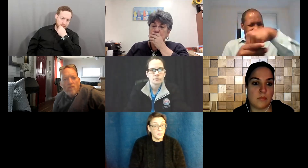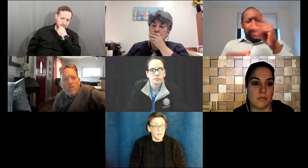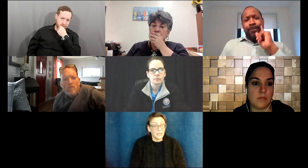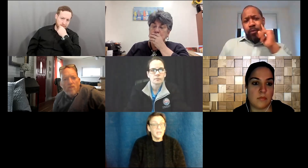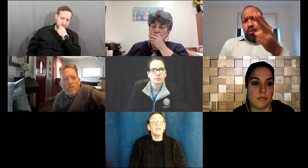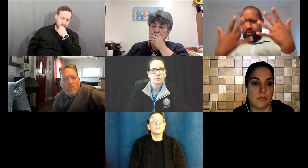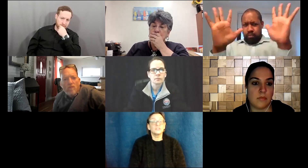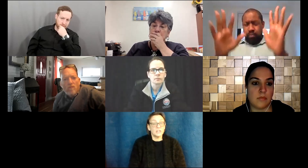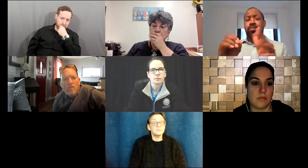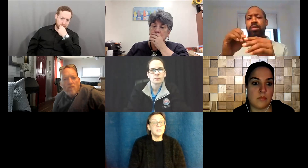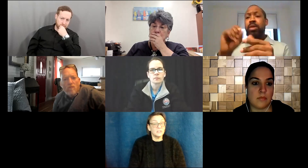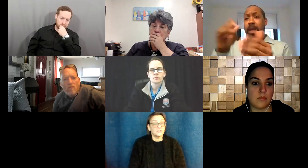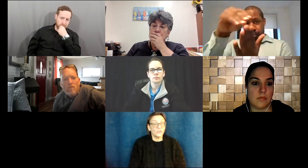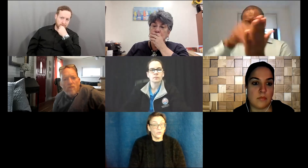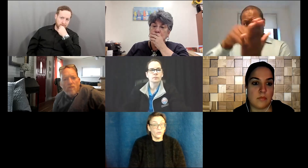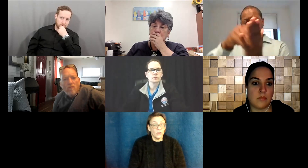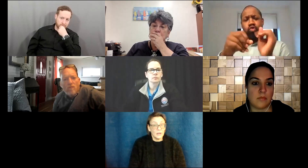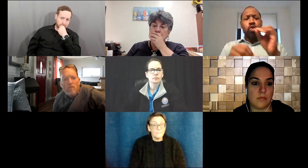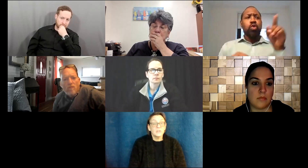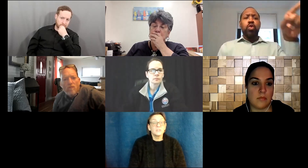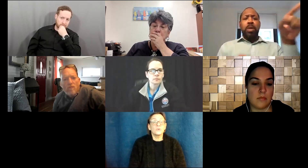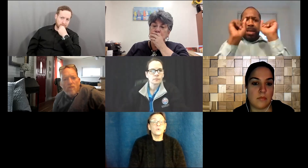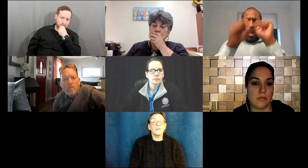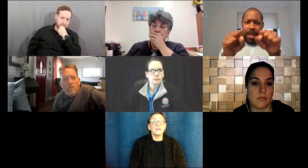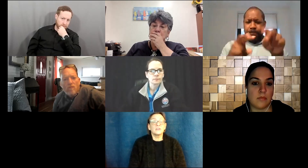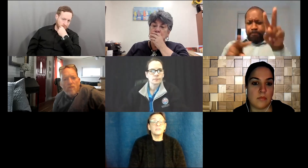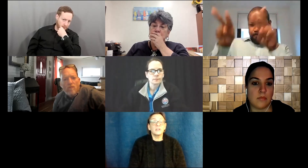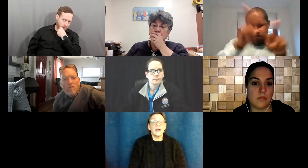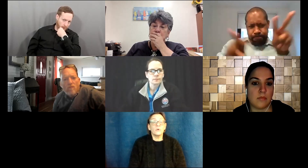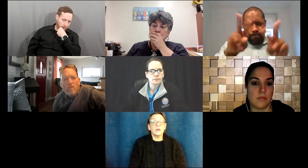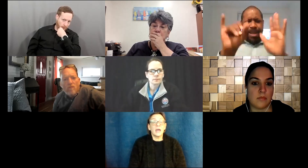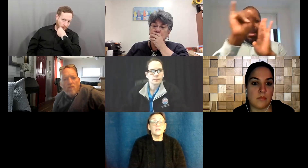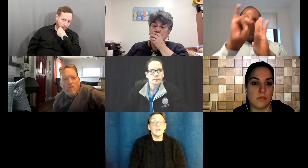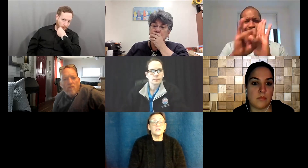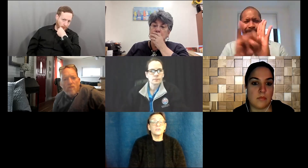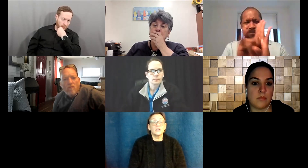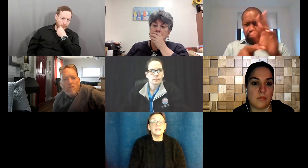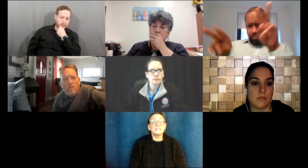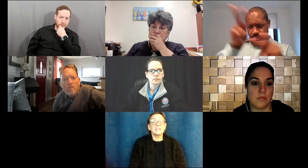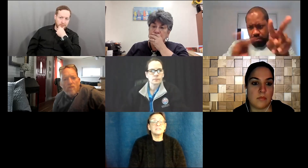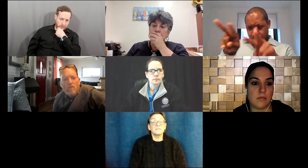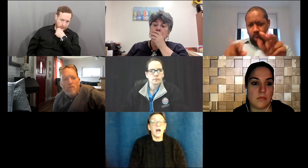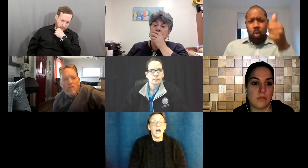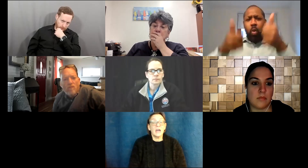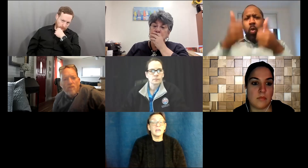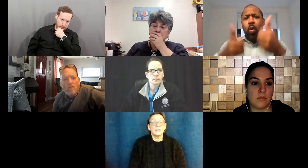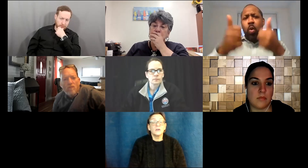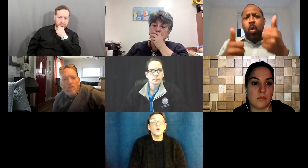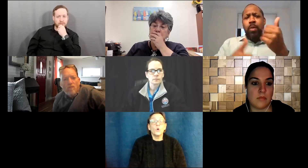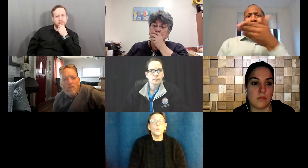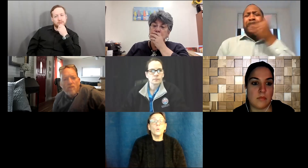the public. It'll just be internal. So then they could fill it out and they could